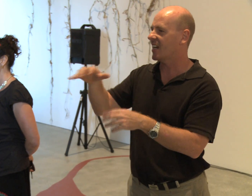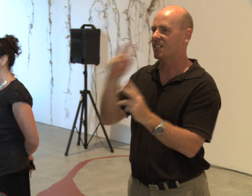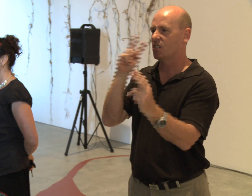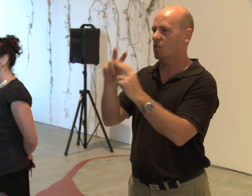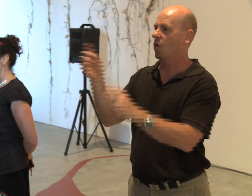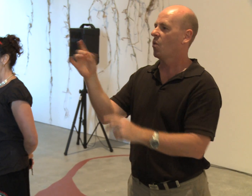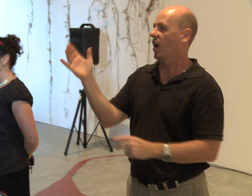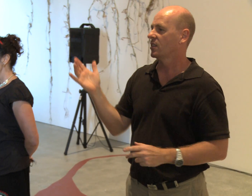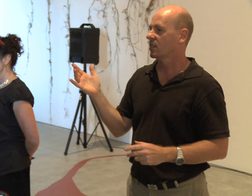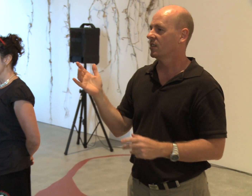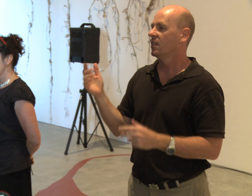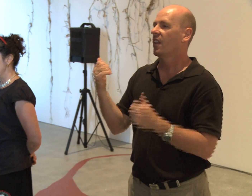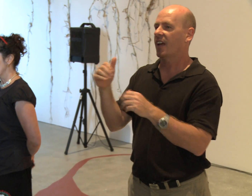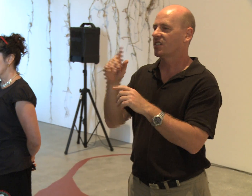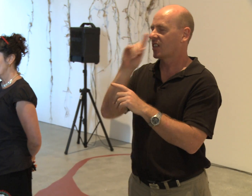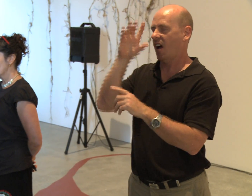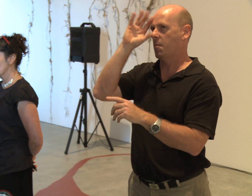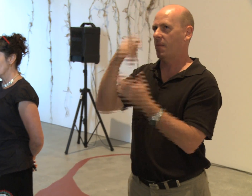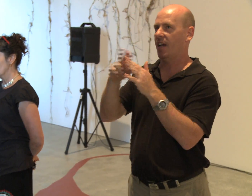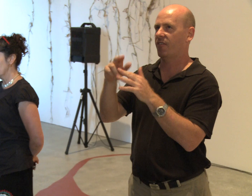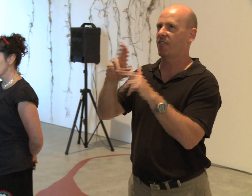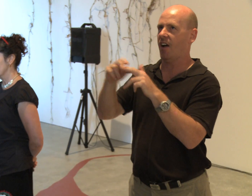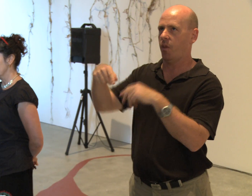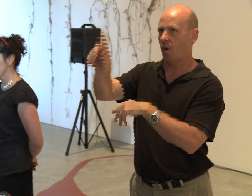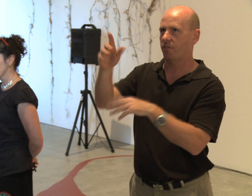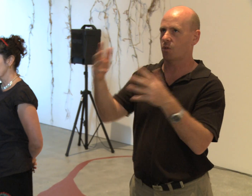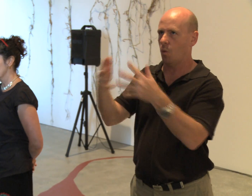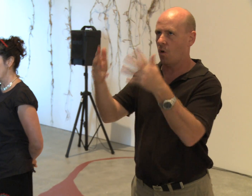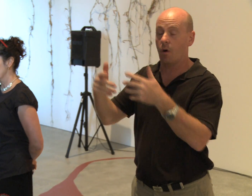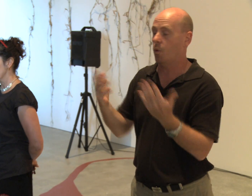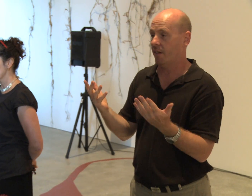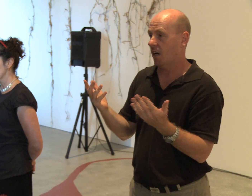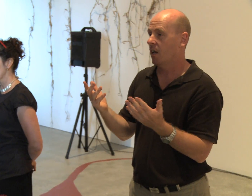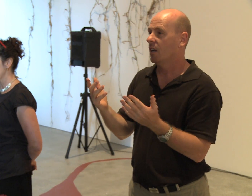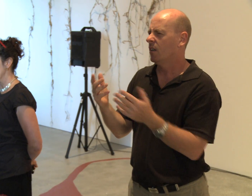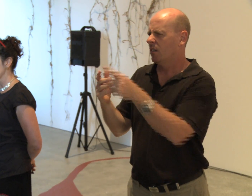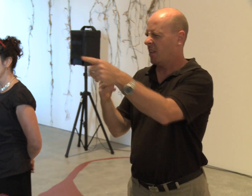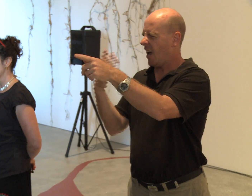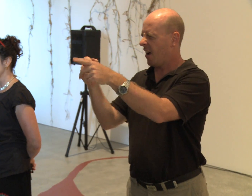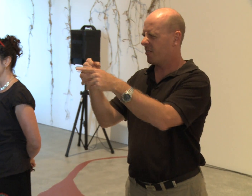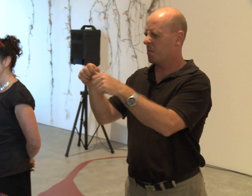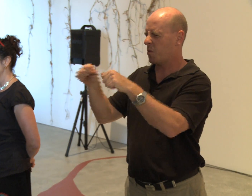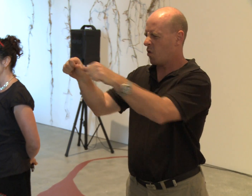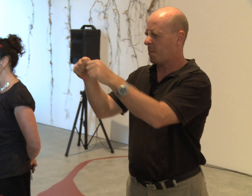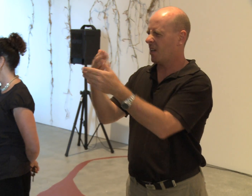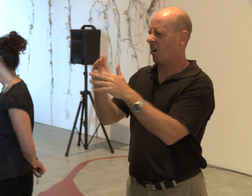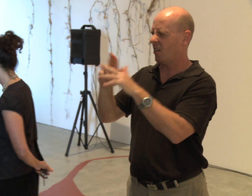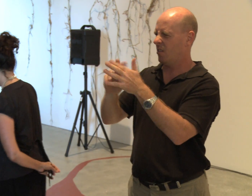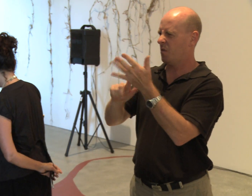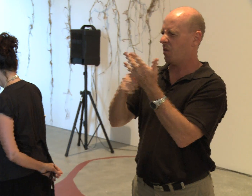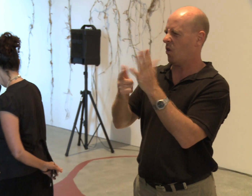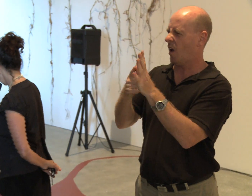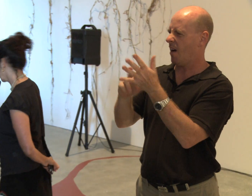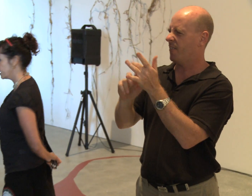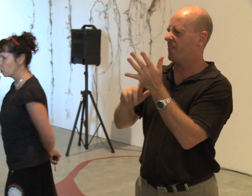once. And then she doesn't know if he went off to war or what. Apparently they've got property on Floraville Station, and